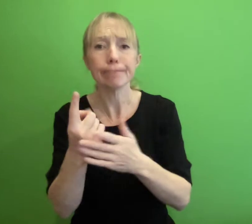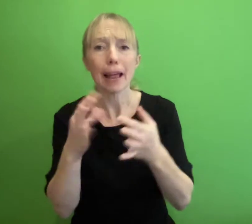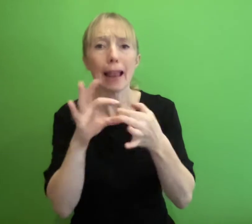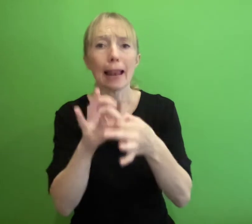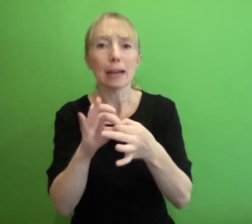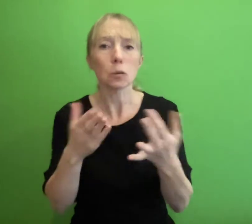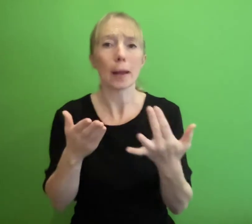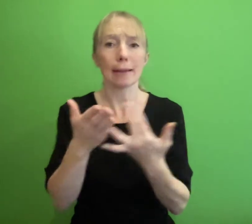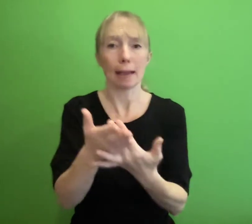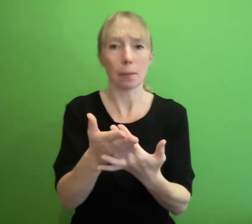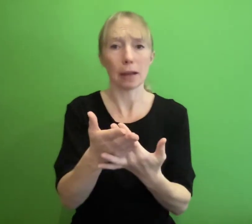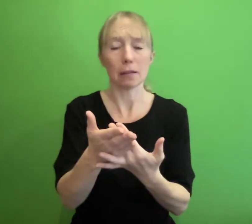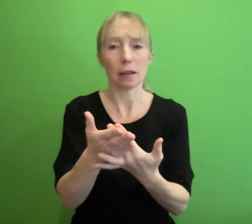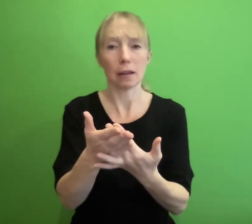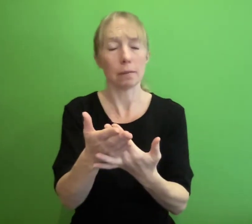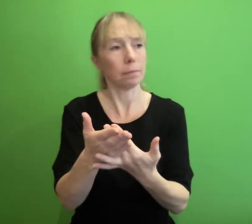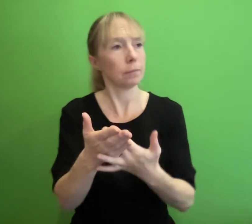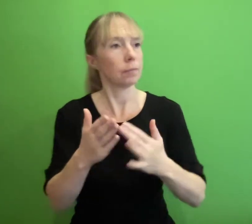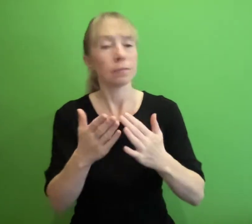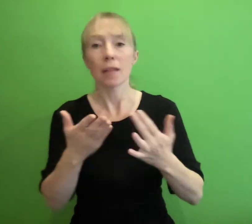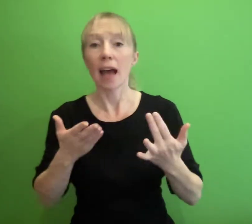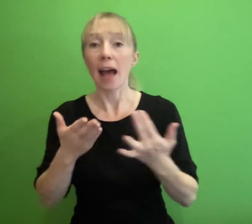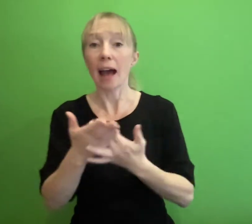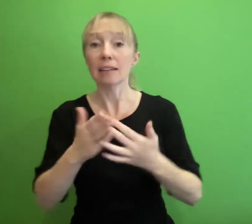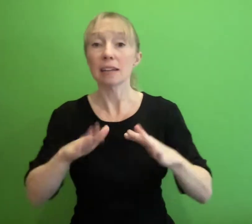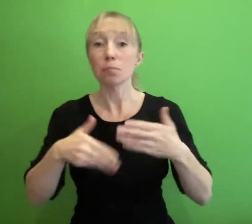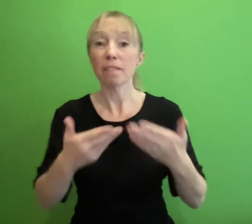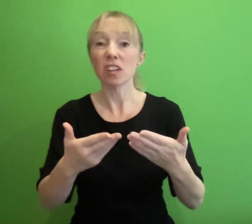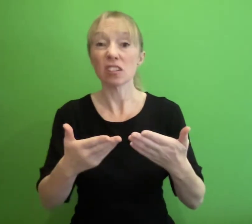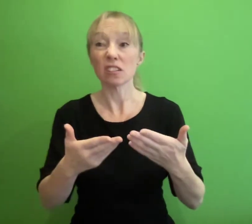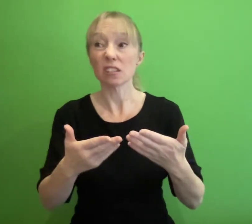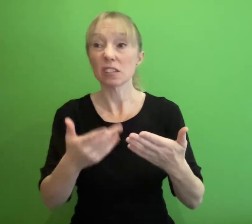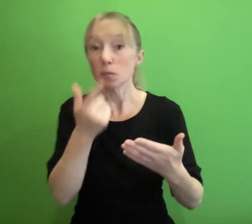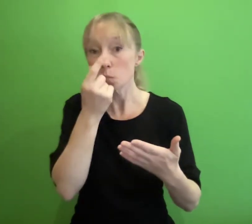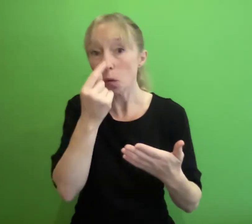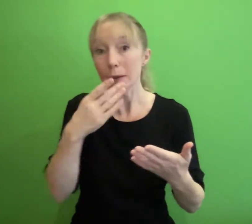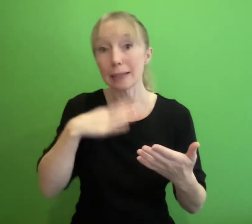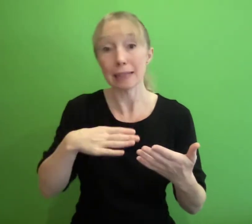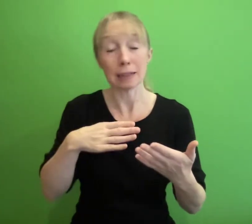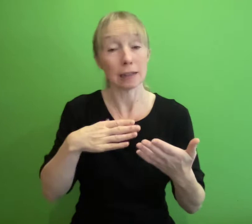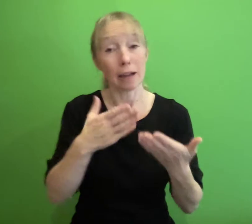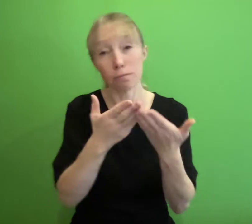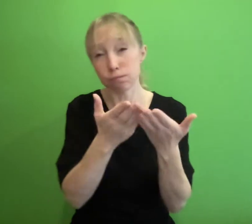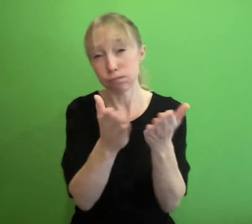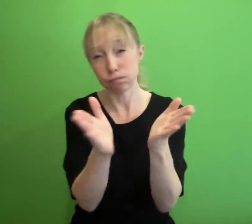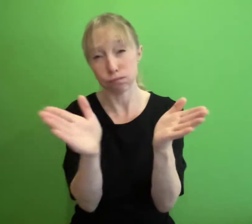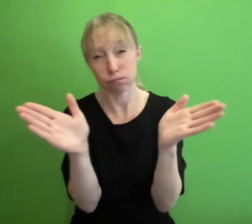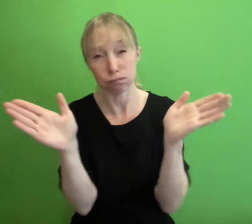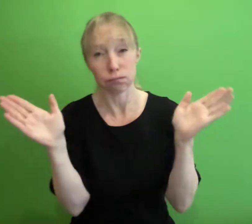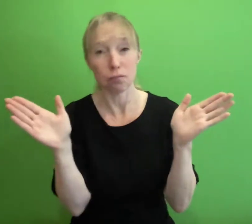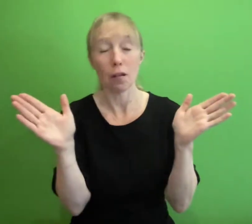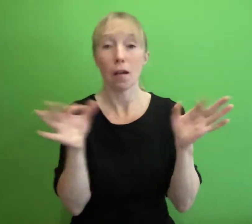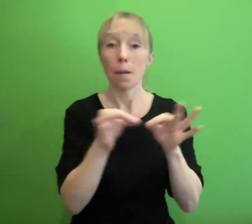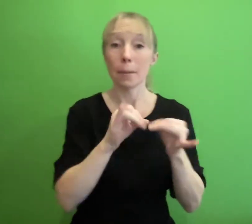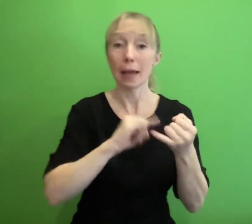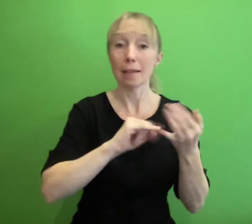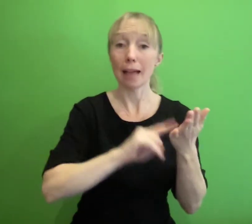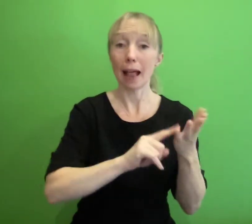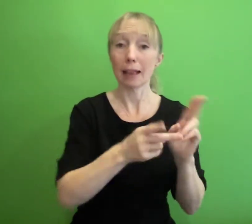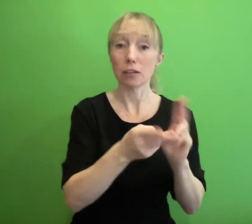The access provisions that may be required are quite broad, ranging from British Sign Language interpreters and wheelchair